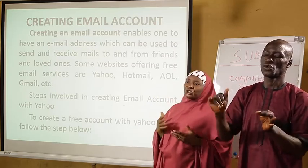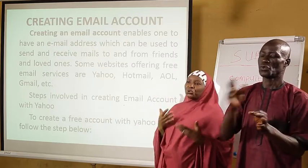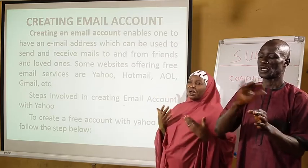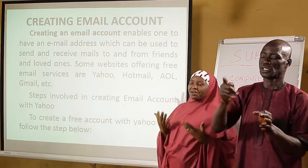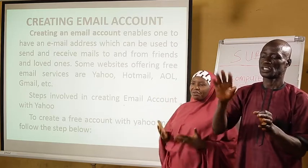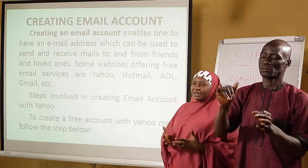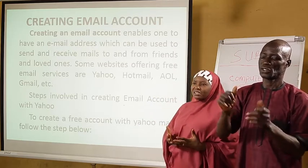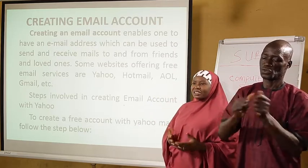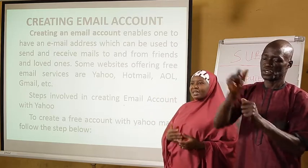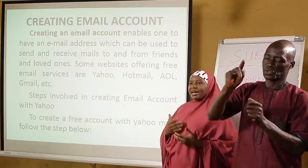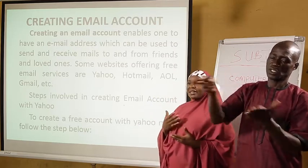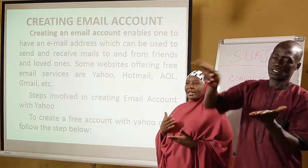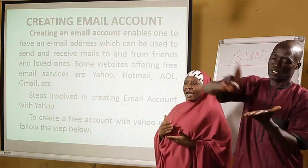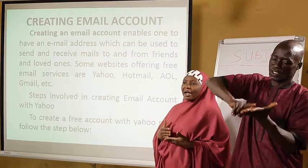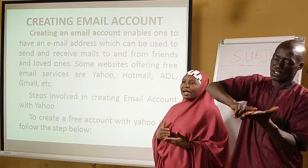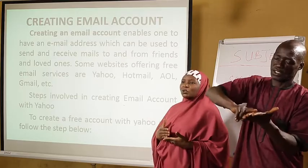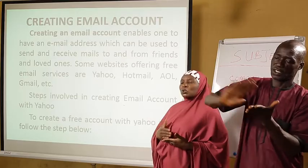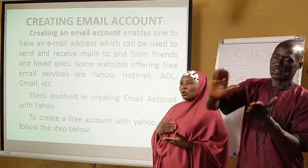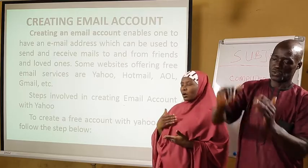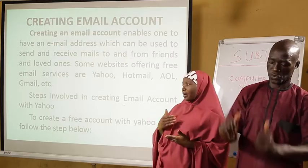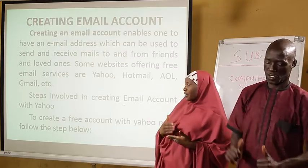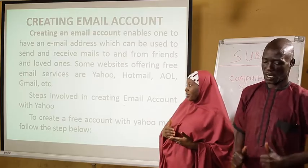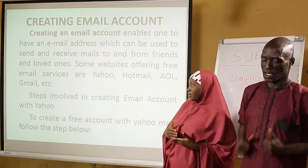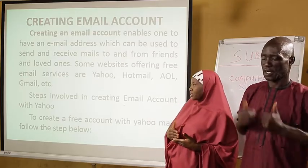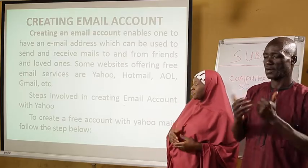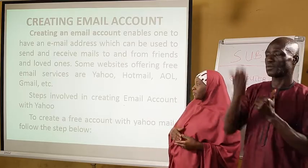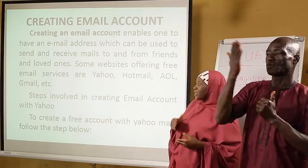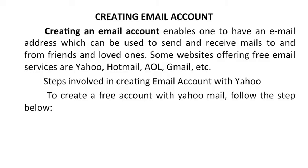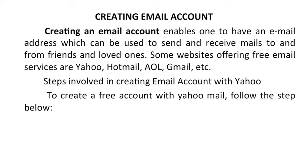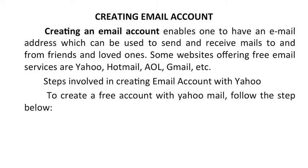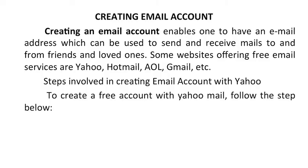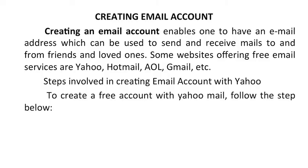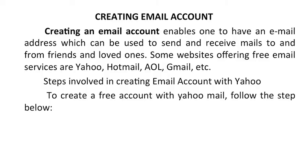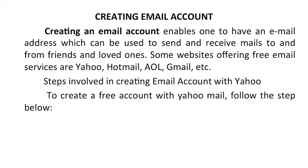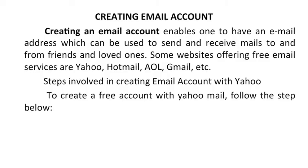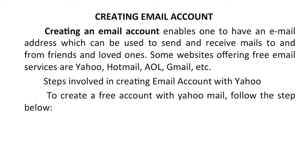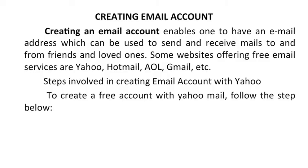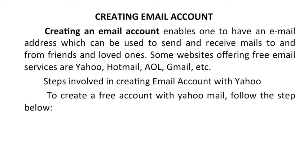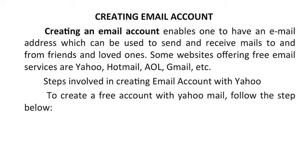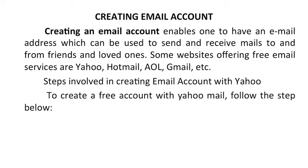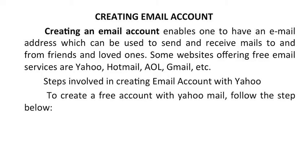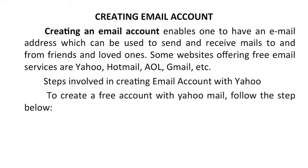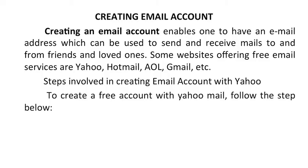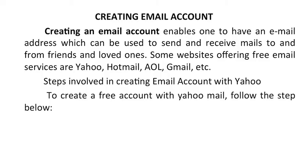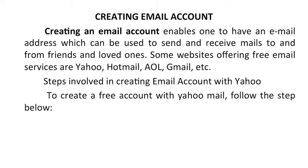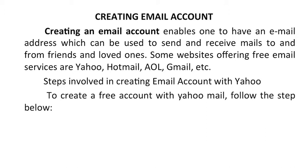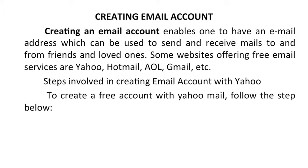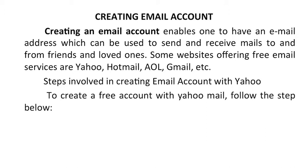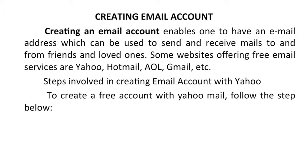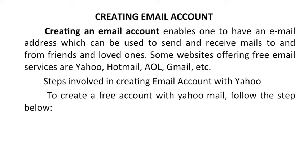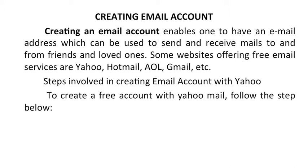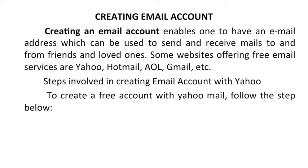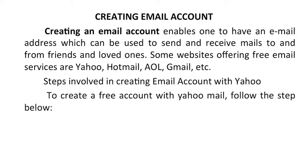in which you can register an account or an address. Steps involved in creating an